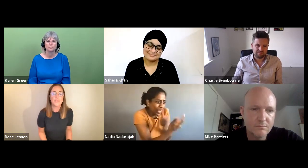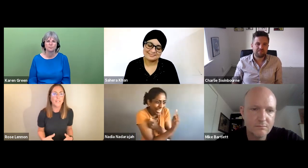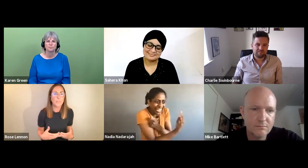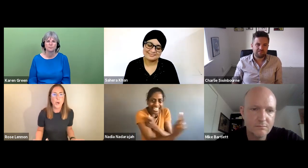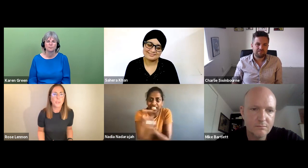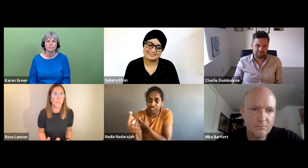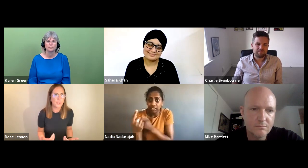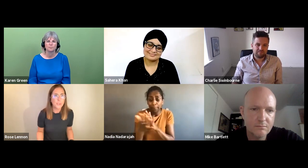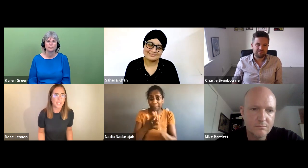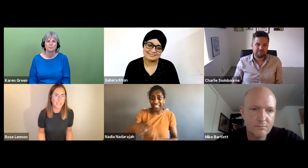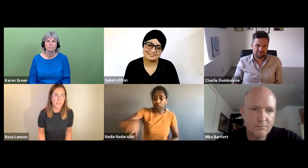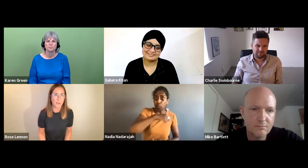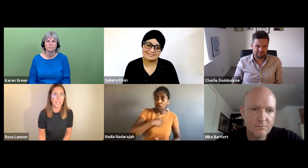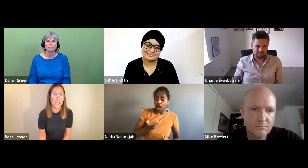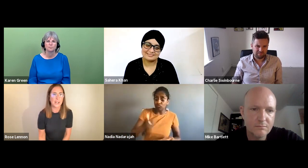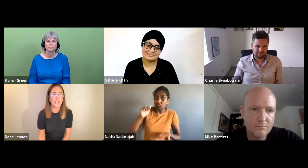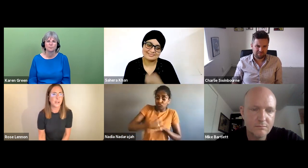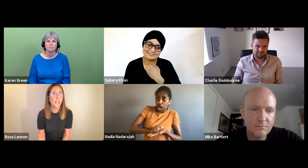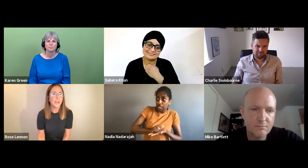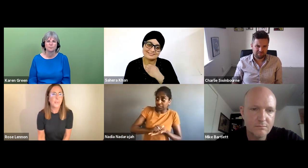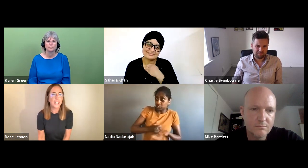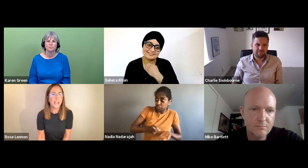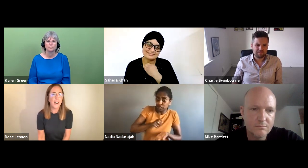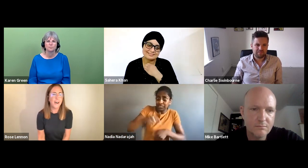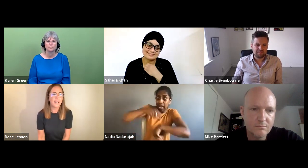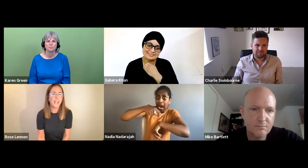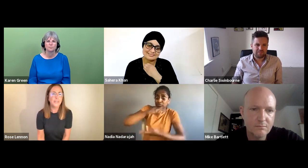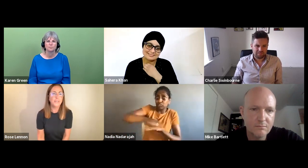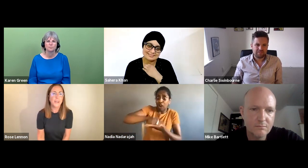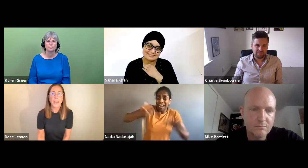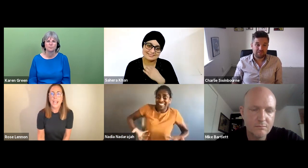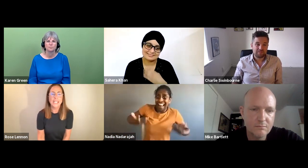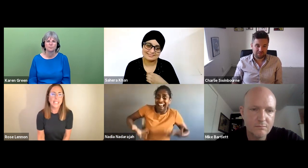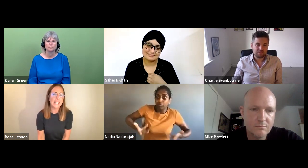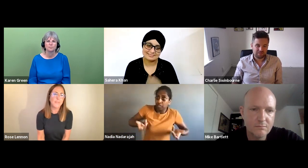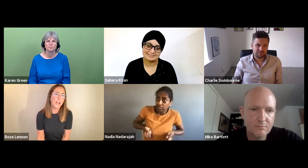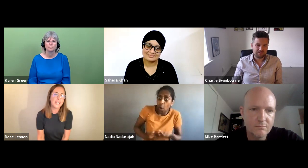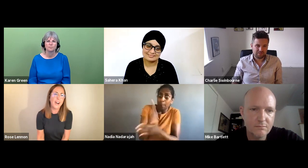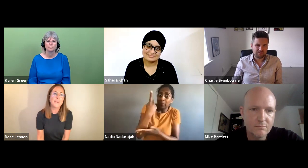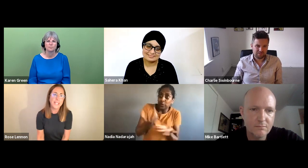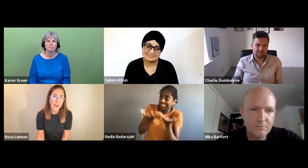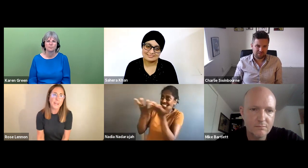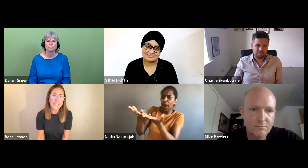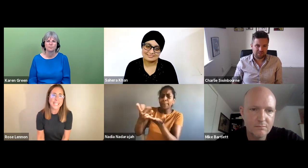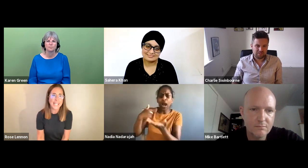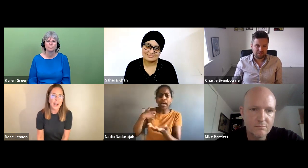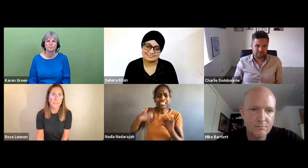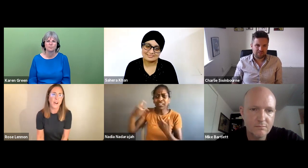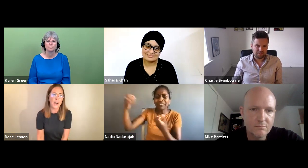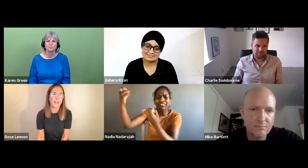very popular with audiences right now. So we are kind of heading into that right time. The time is now for